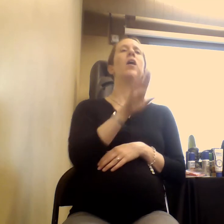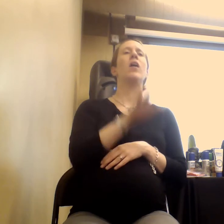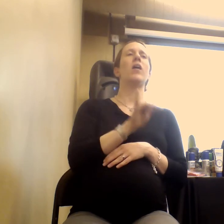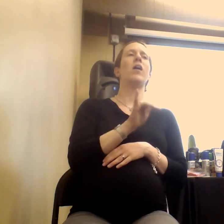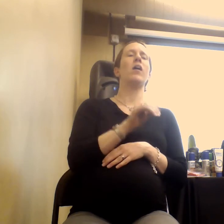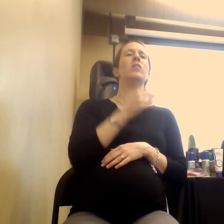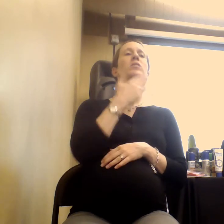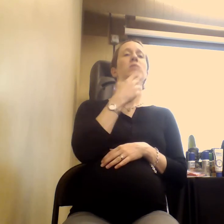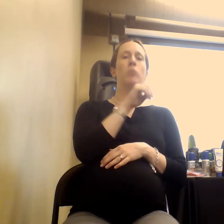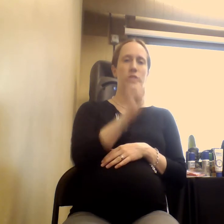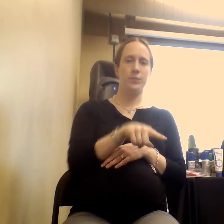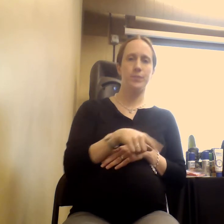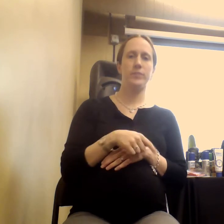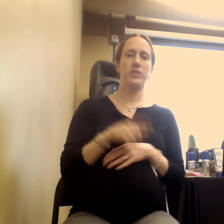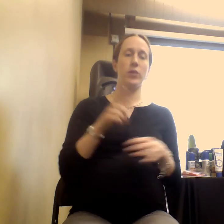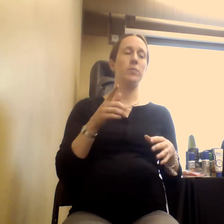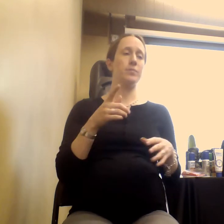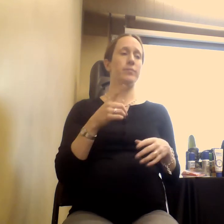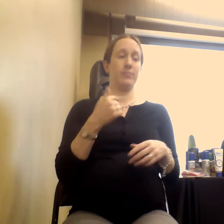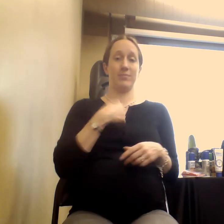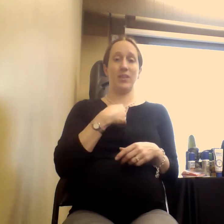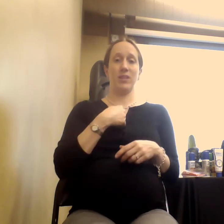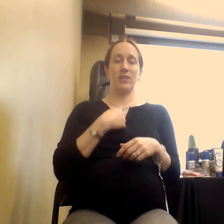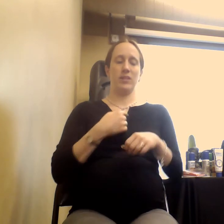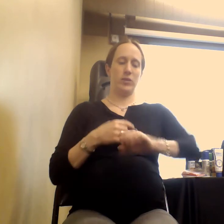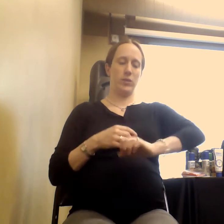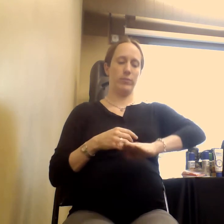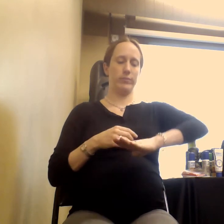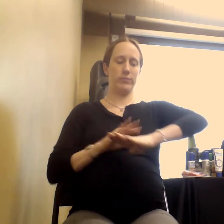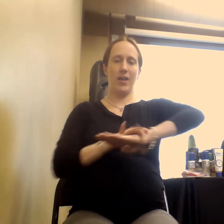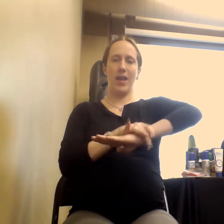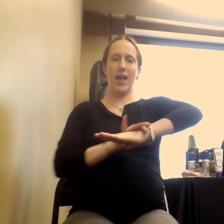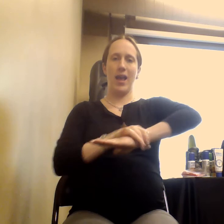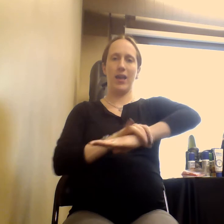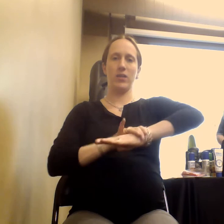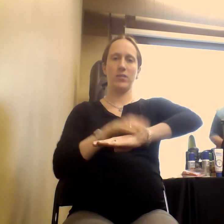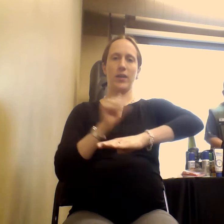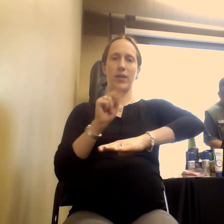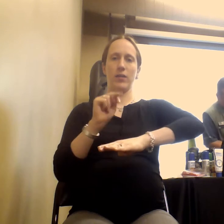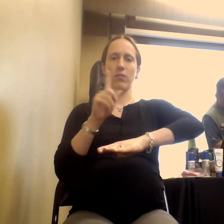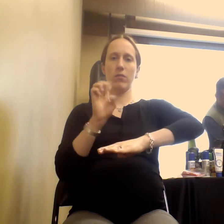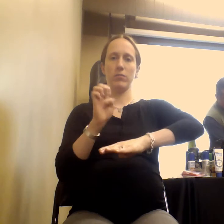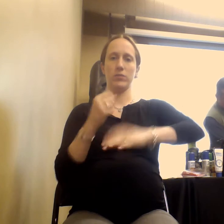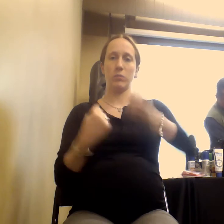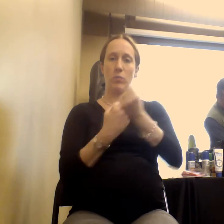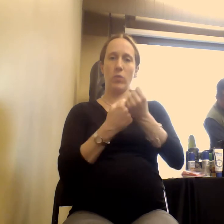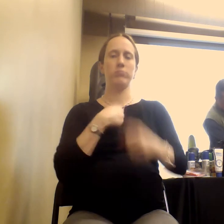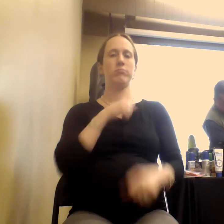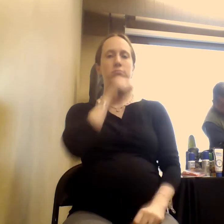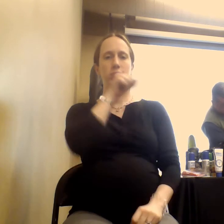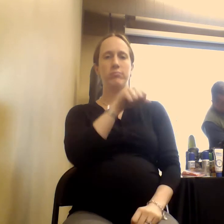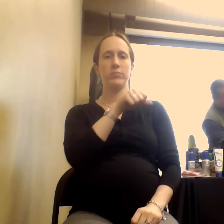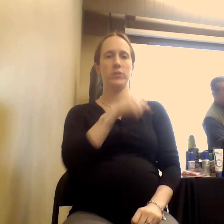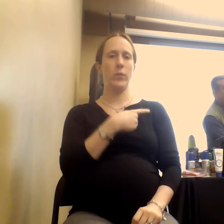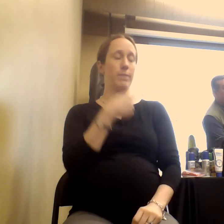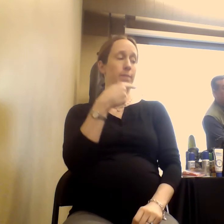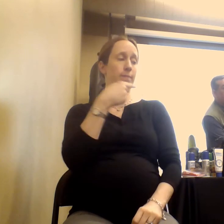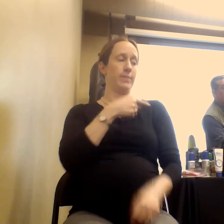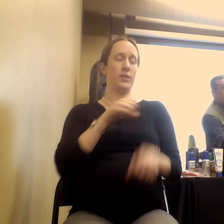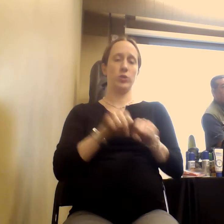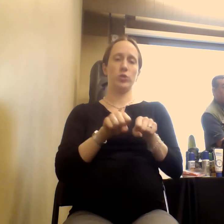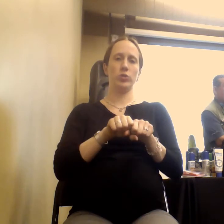guy. You talk to Katie, she's gonna tell you to wear a mid, which is, this same shoe comes in a mid, just cuts off about